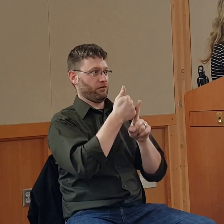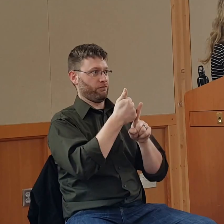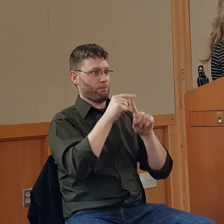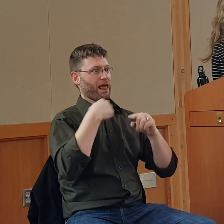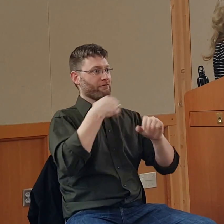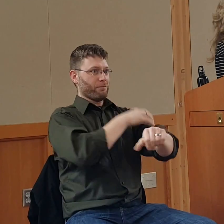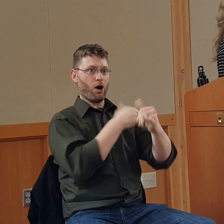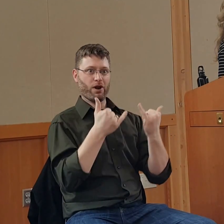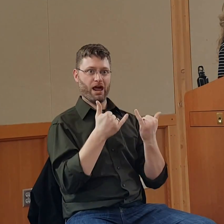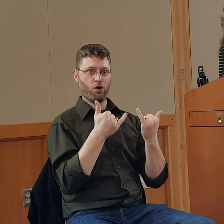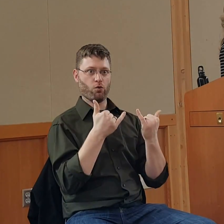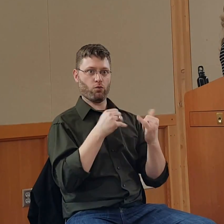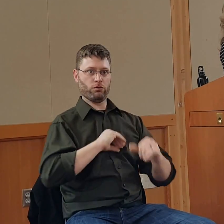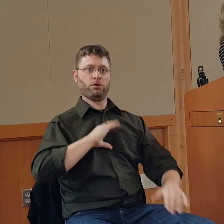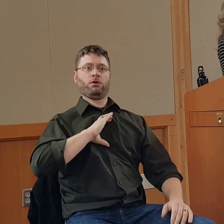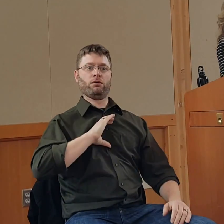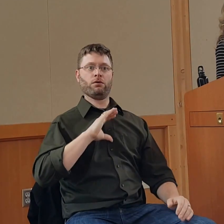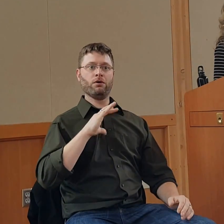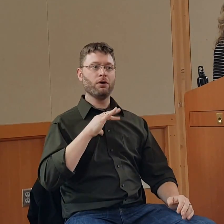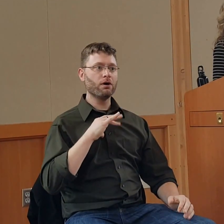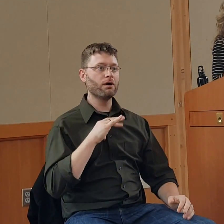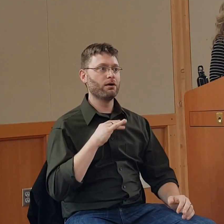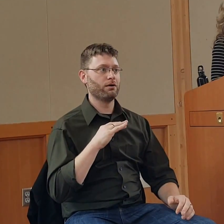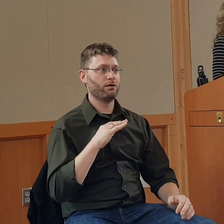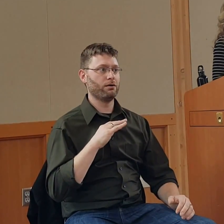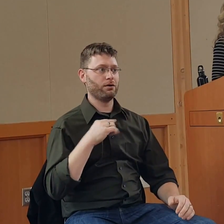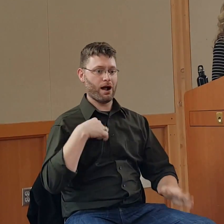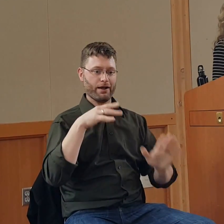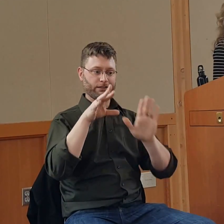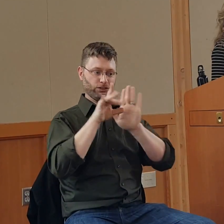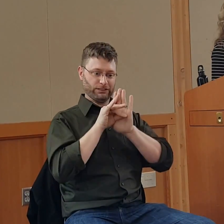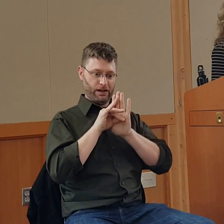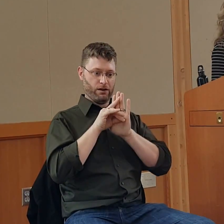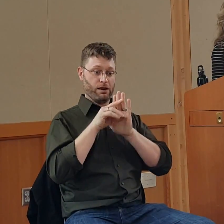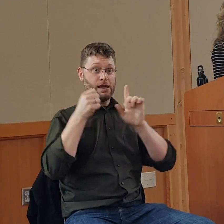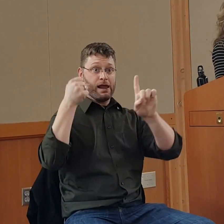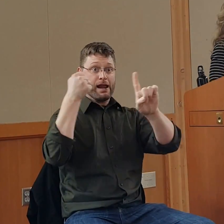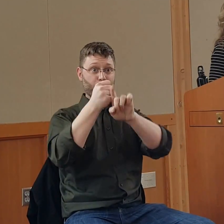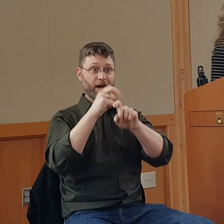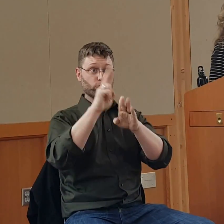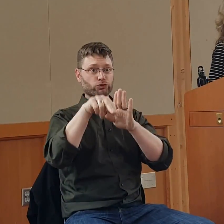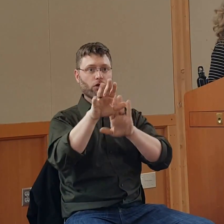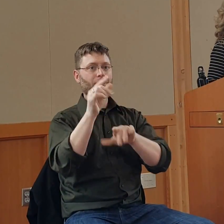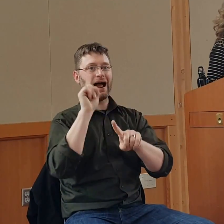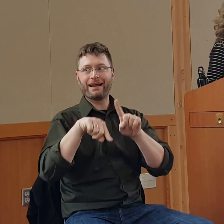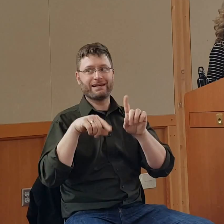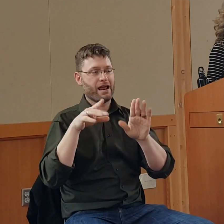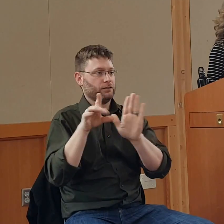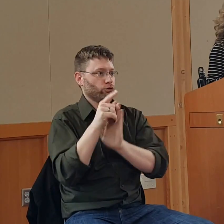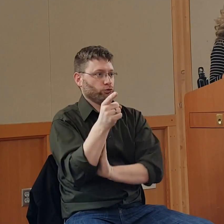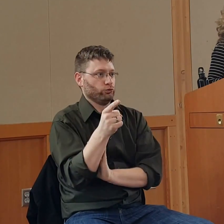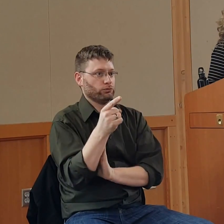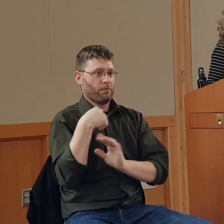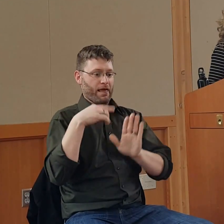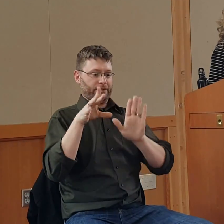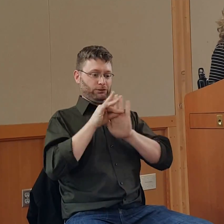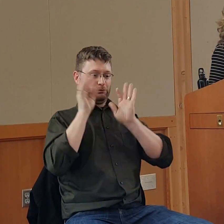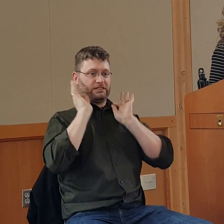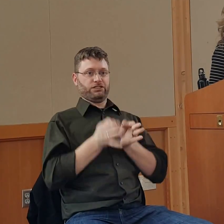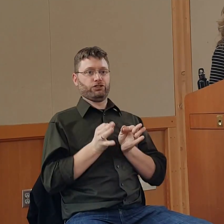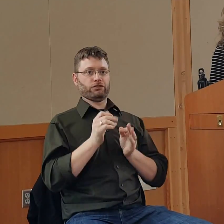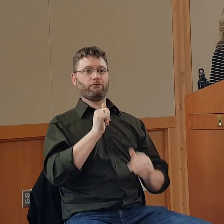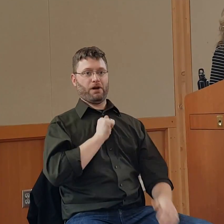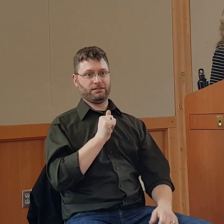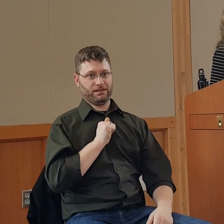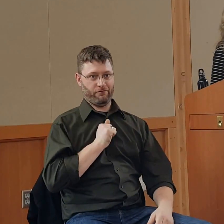power. And it's empowering and it's frightening because it means that we're responsible and we have the power to choose. That's what I think it comes